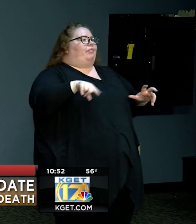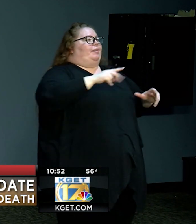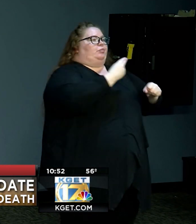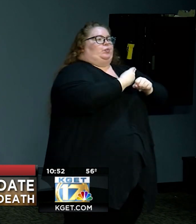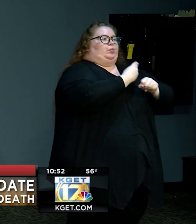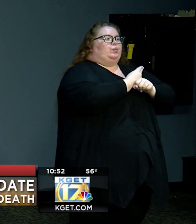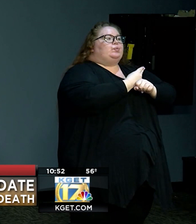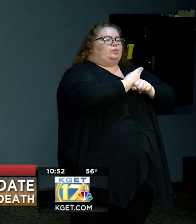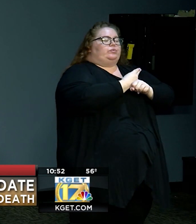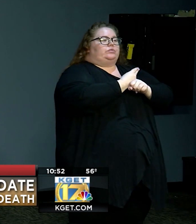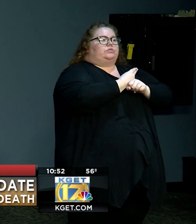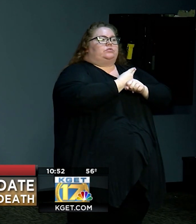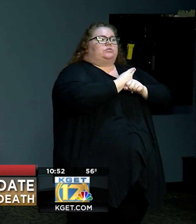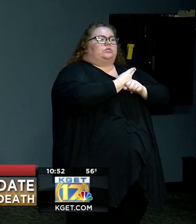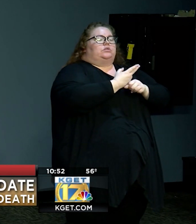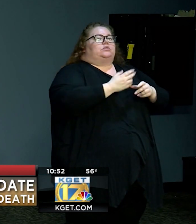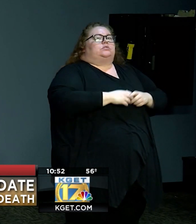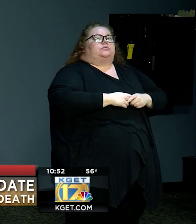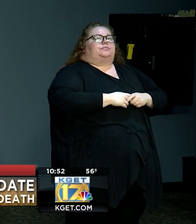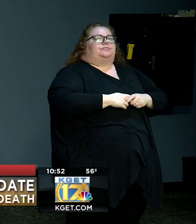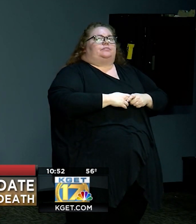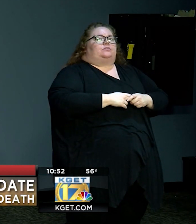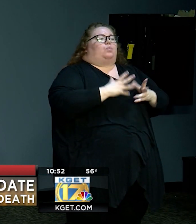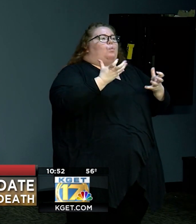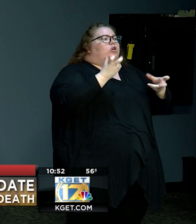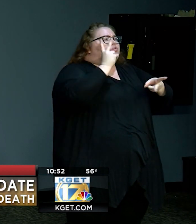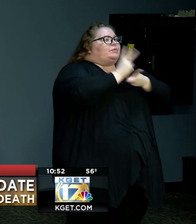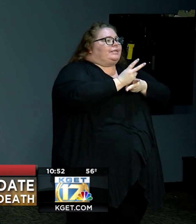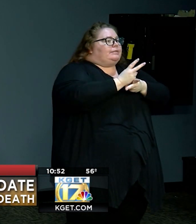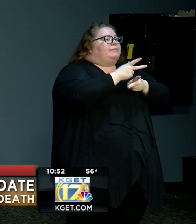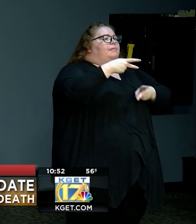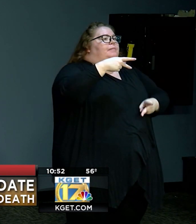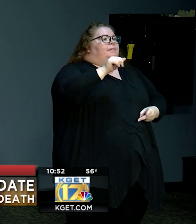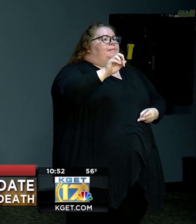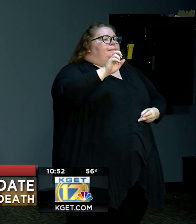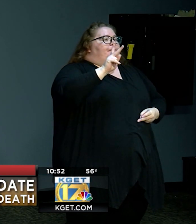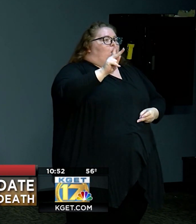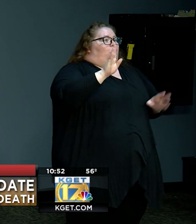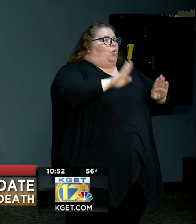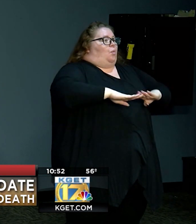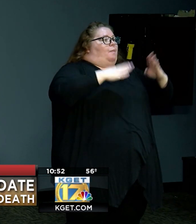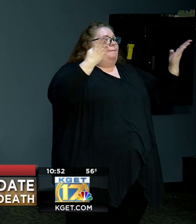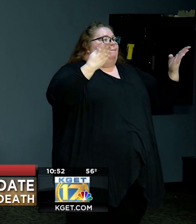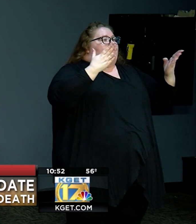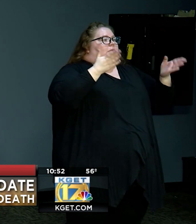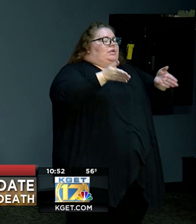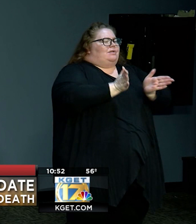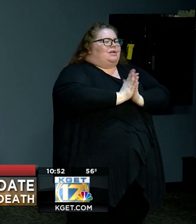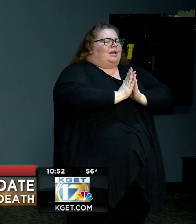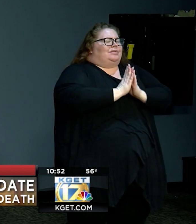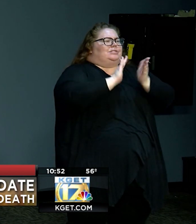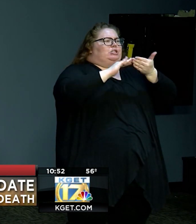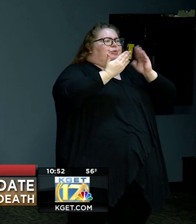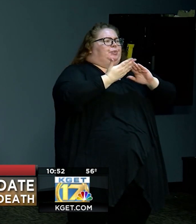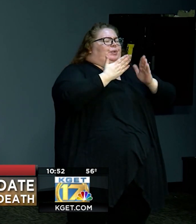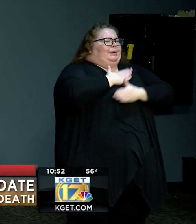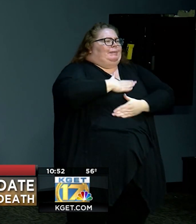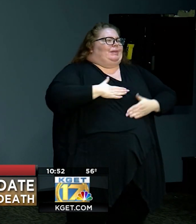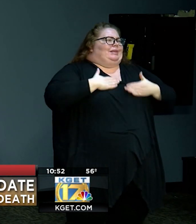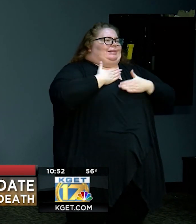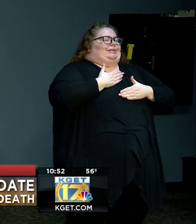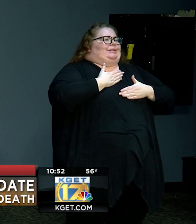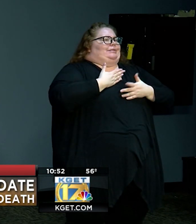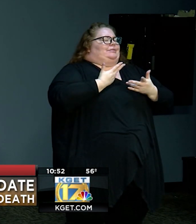Beyond that, we would like to, again, keep our parks open, as I mentioned, but we're asking the community to please use